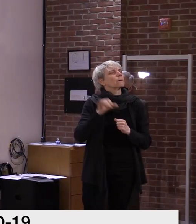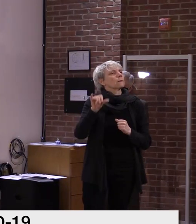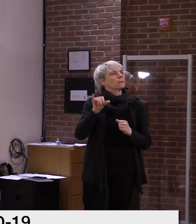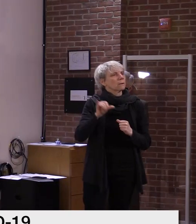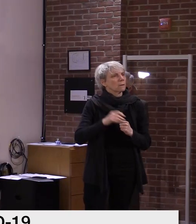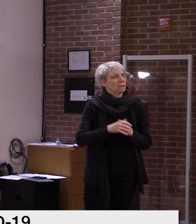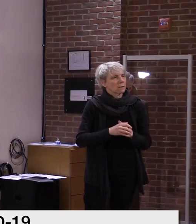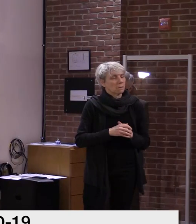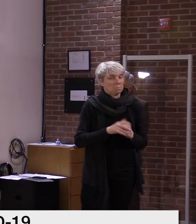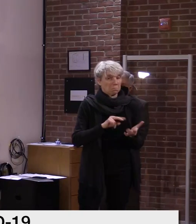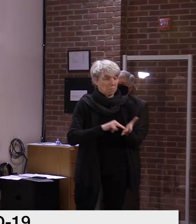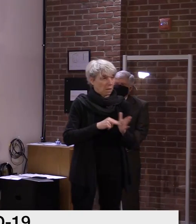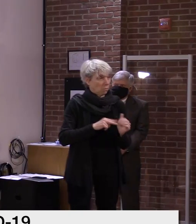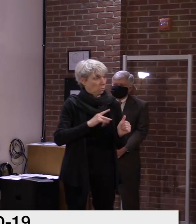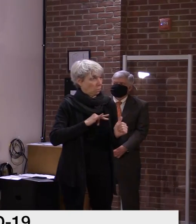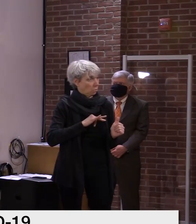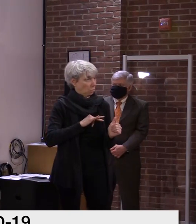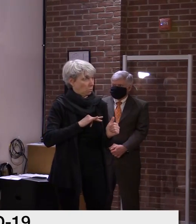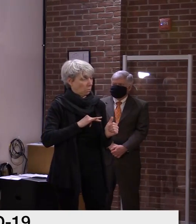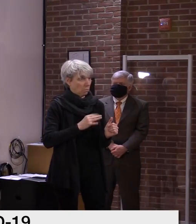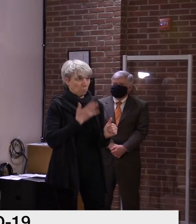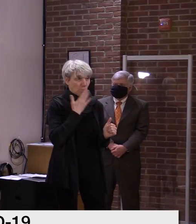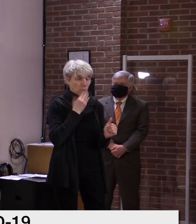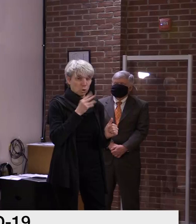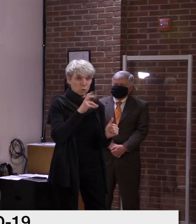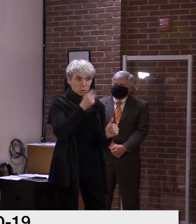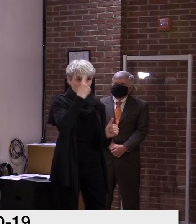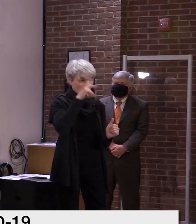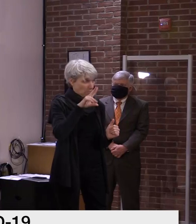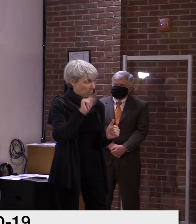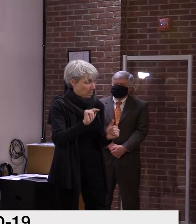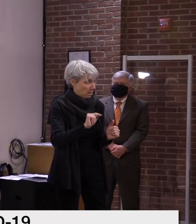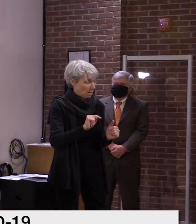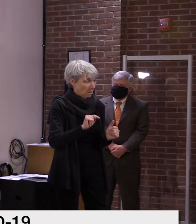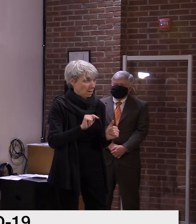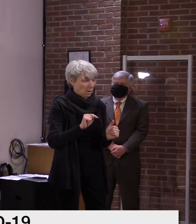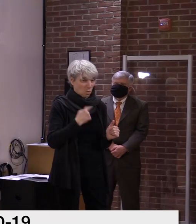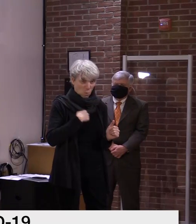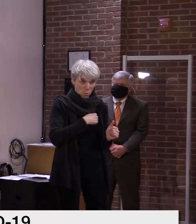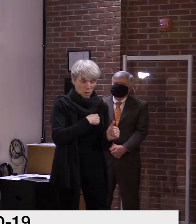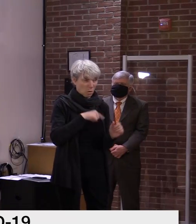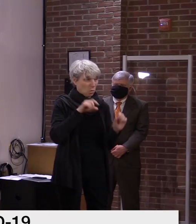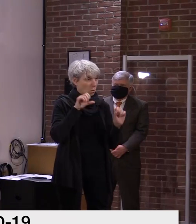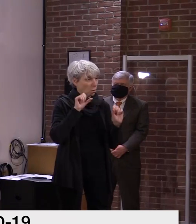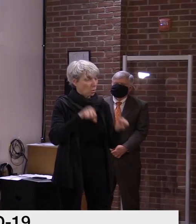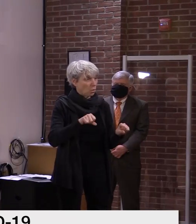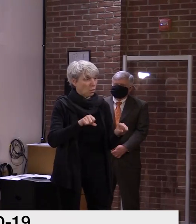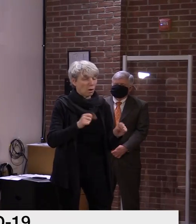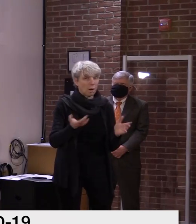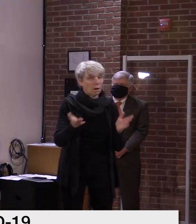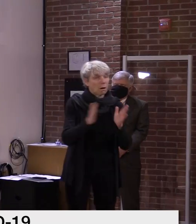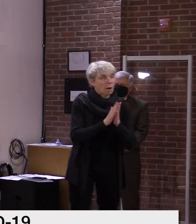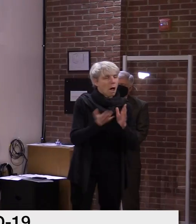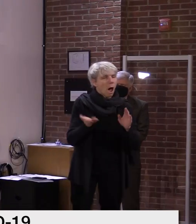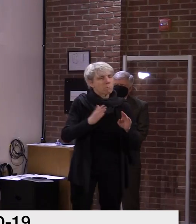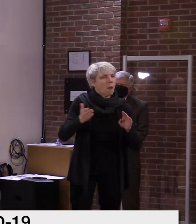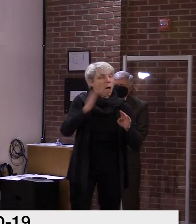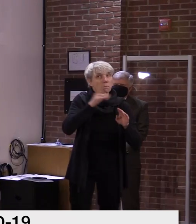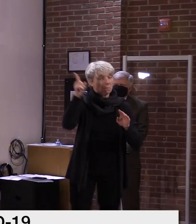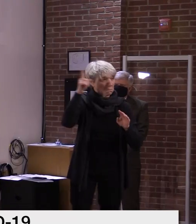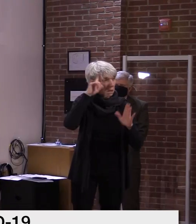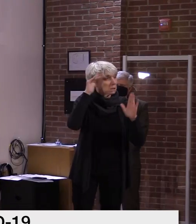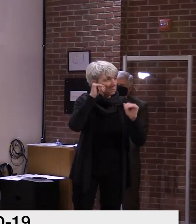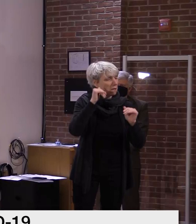to Vermont's advantage in terms of the potential for having Vermont's requested increases approved by the